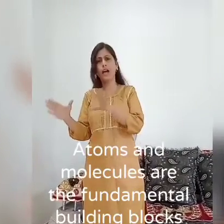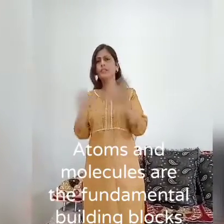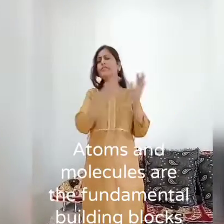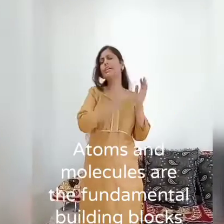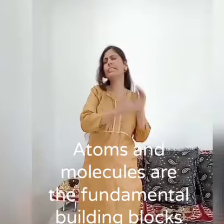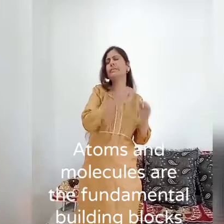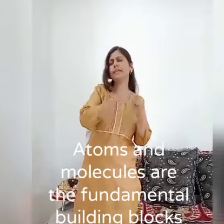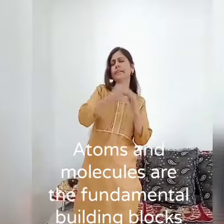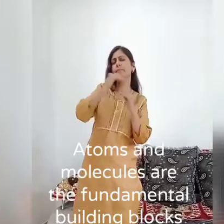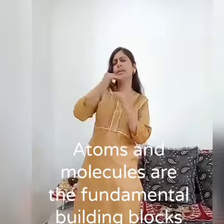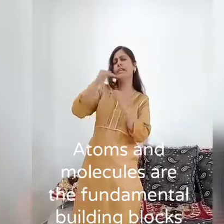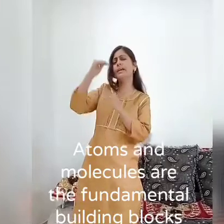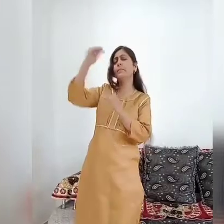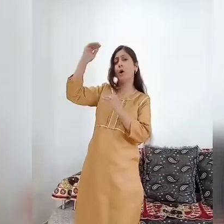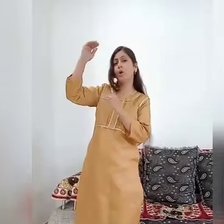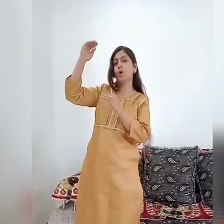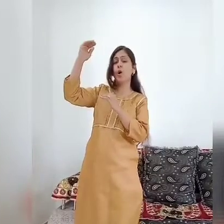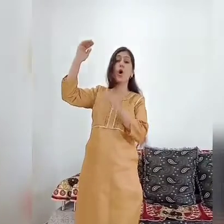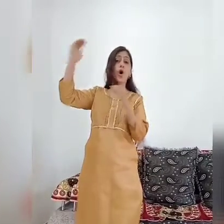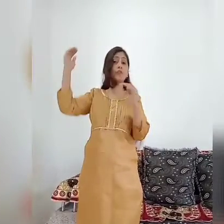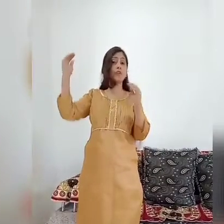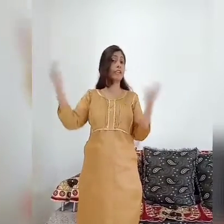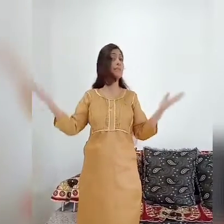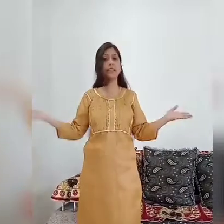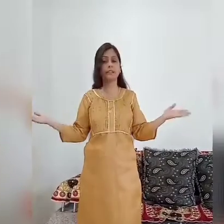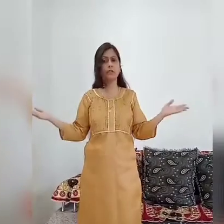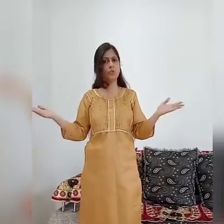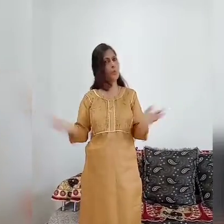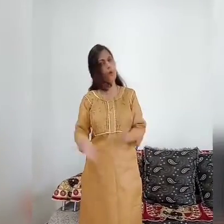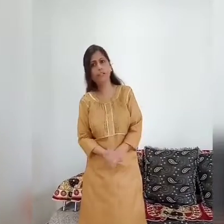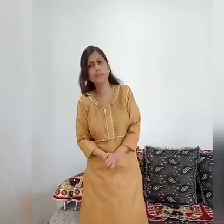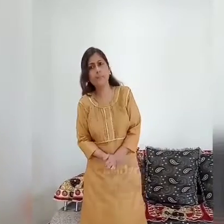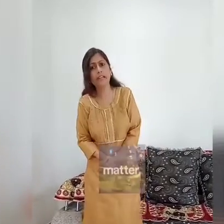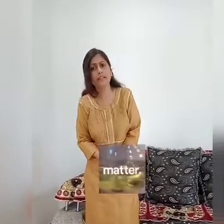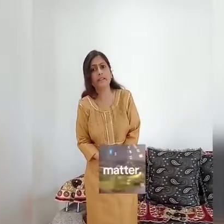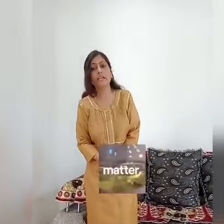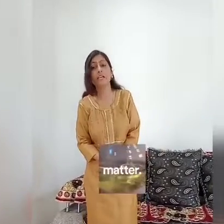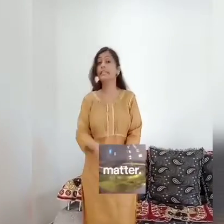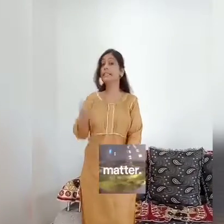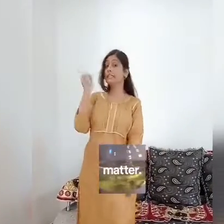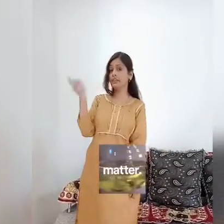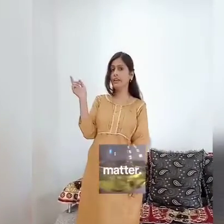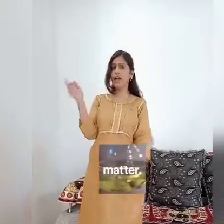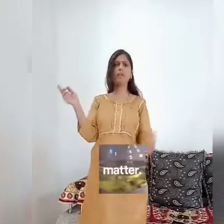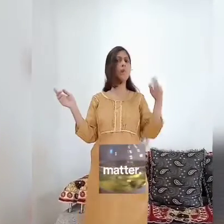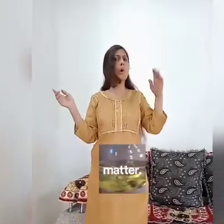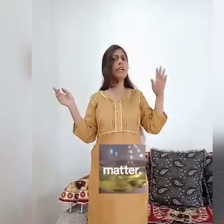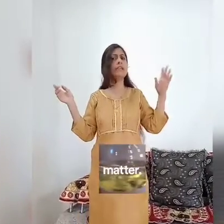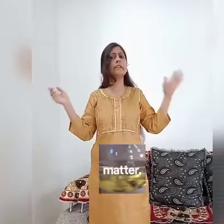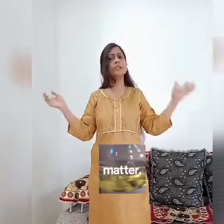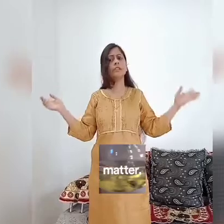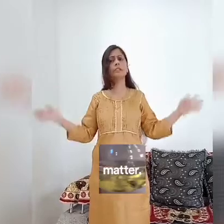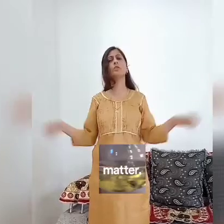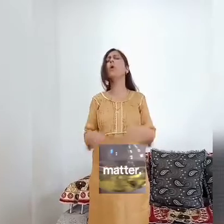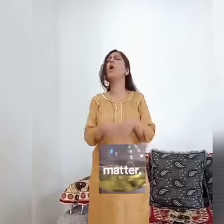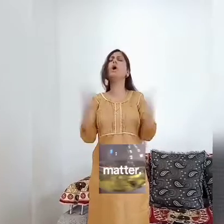the fundamental building block of any matter. So what is a matter? The living and non-living things, the all